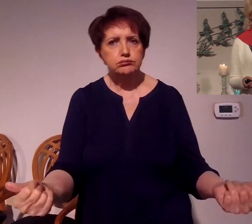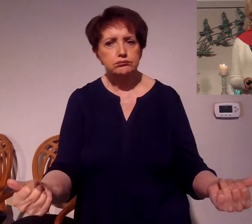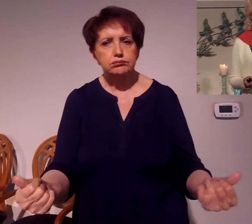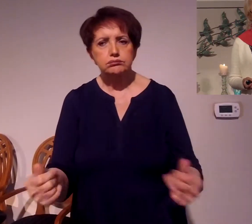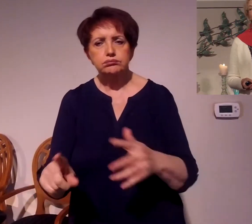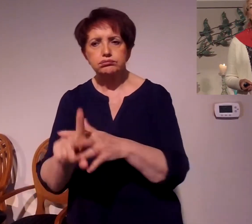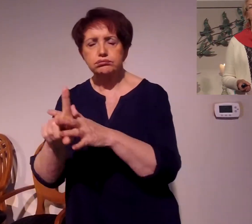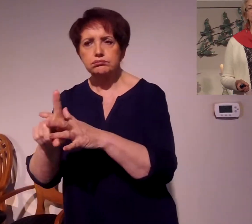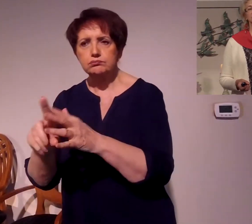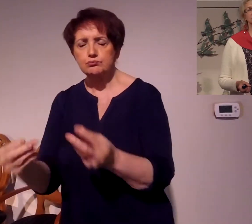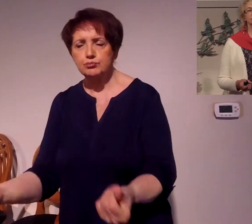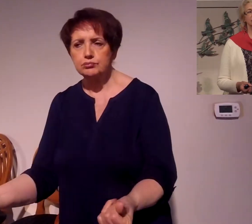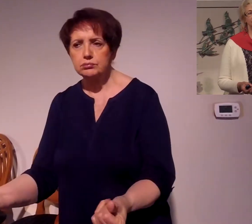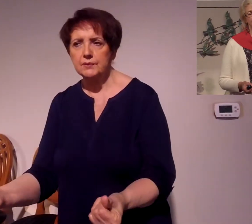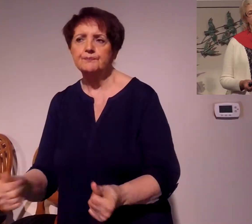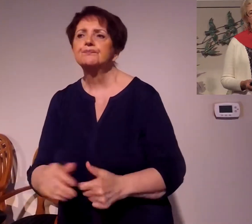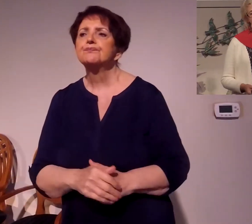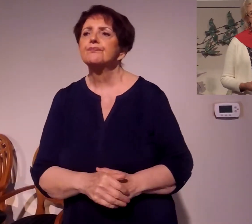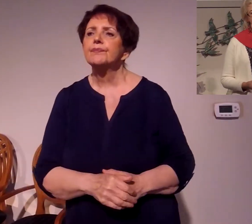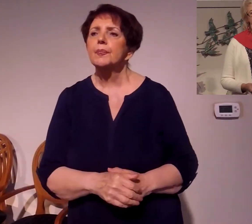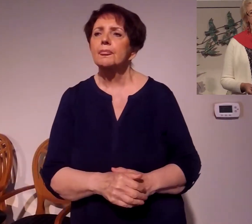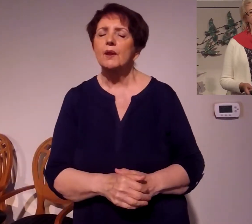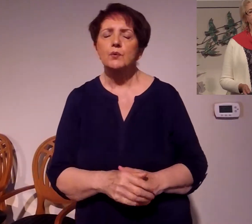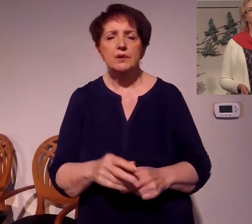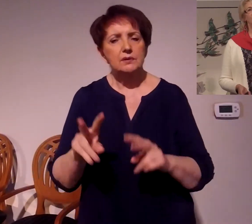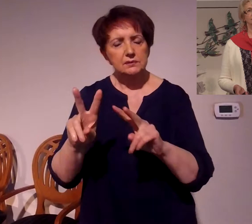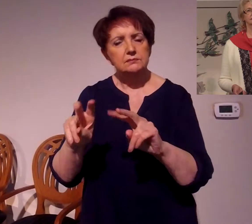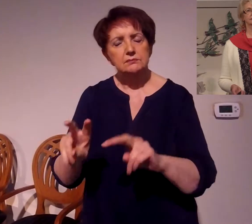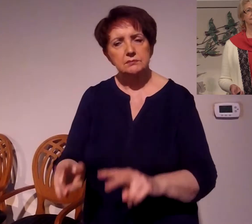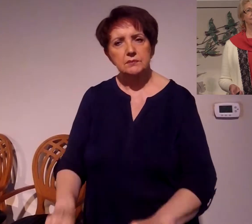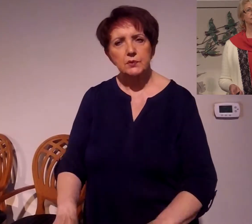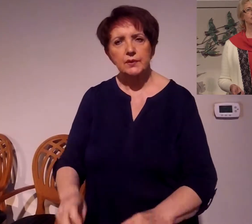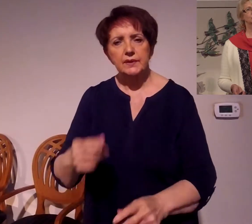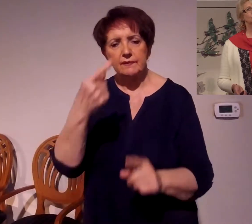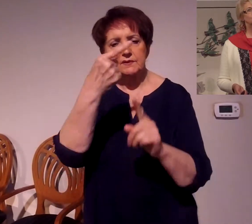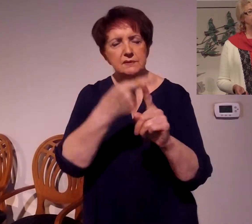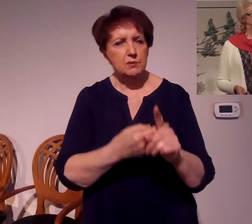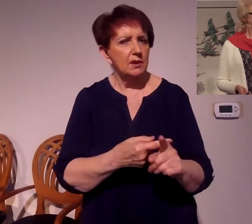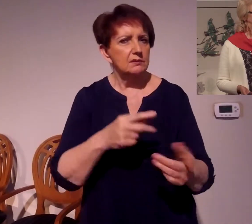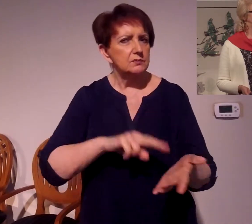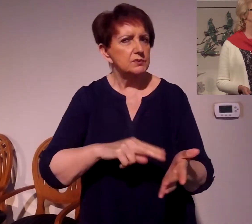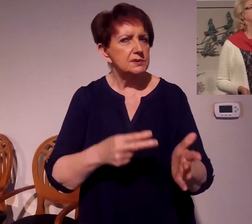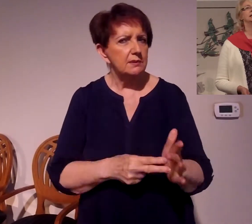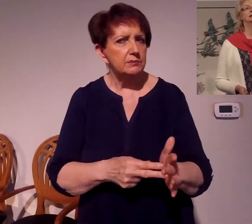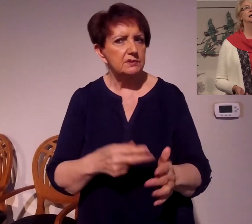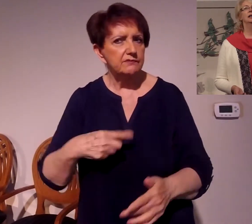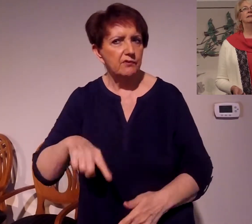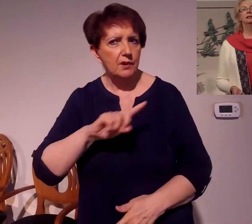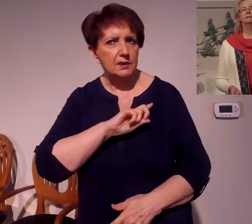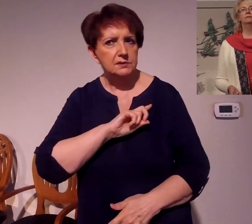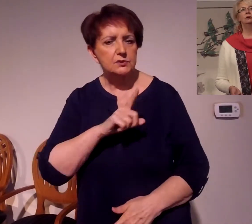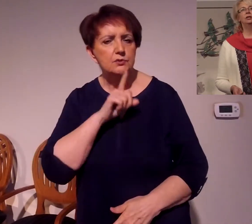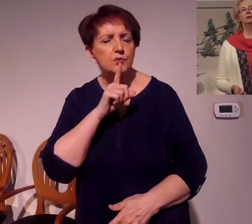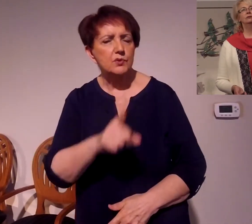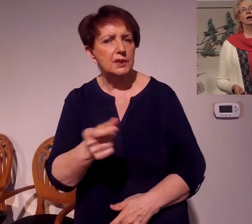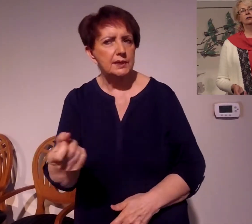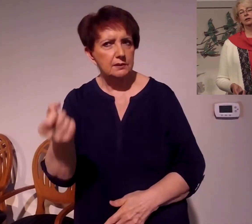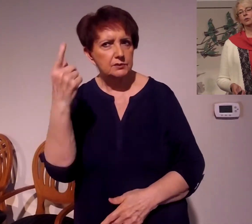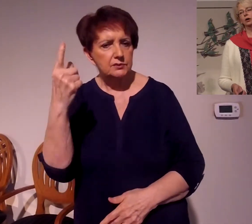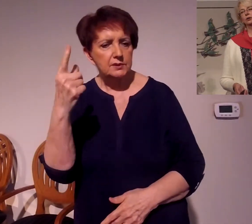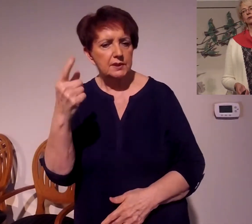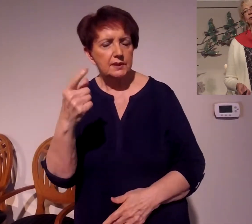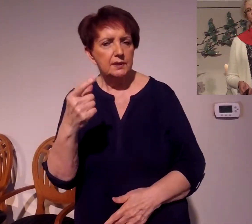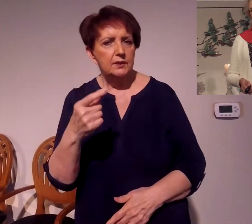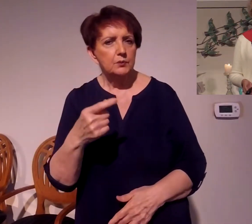something that we're exploring this month. And what does that mean for us? To really understand that we're not